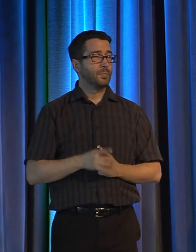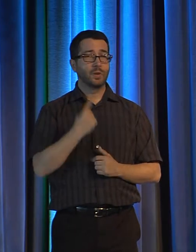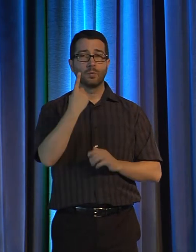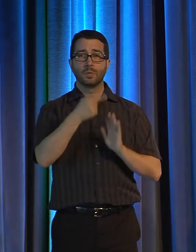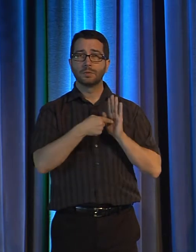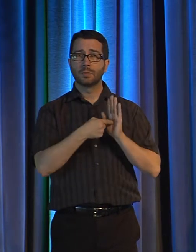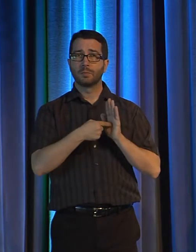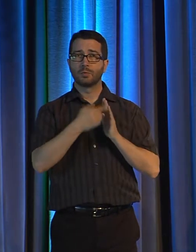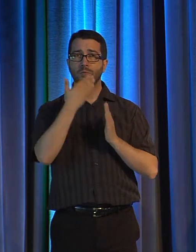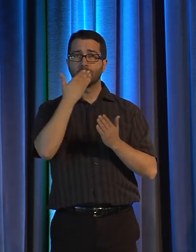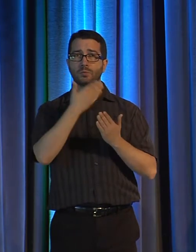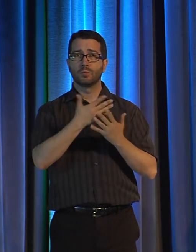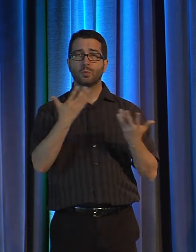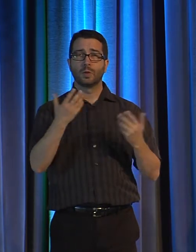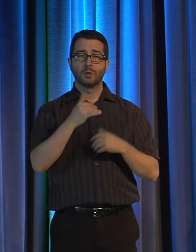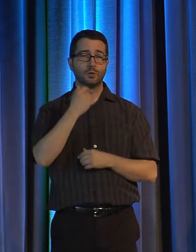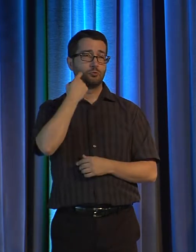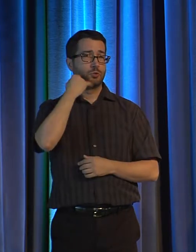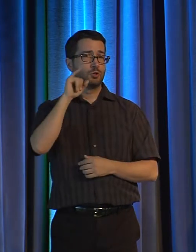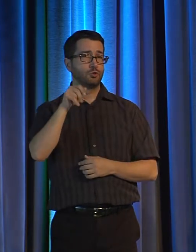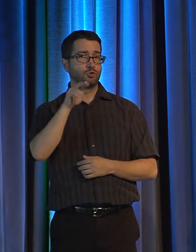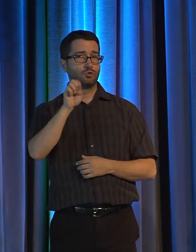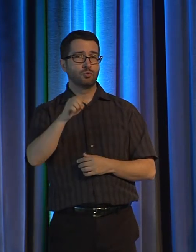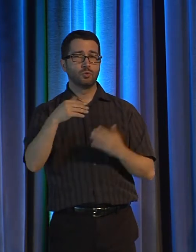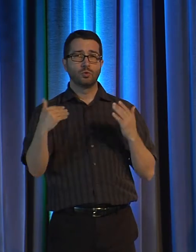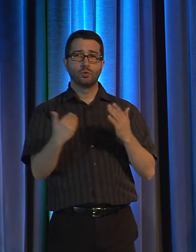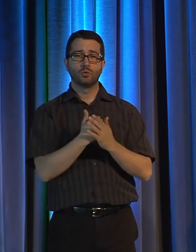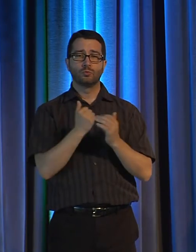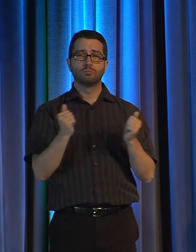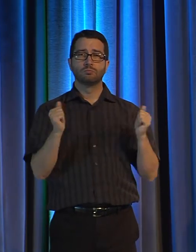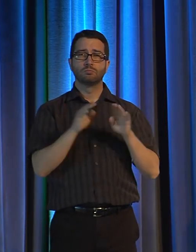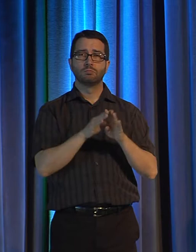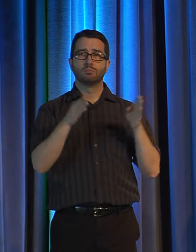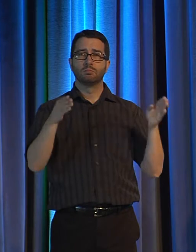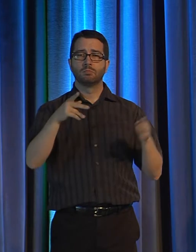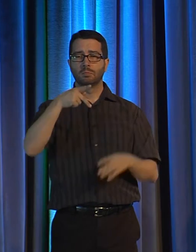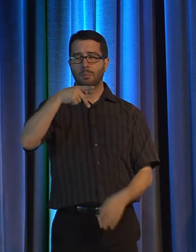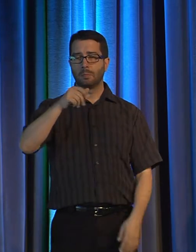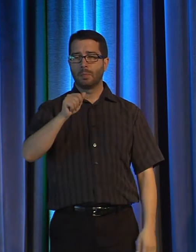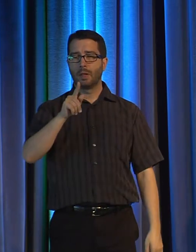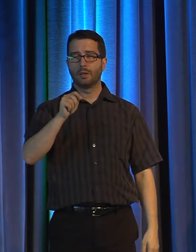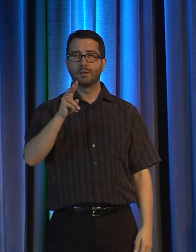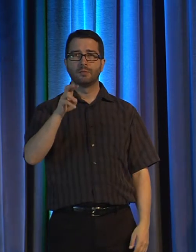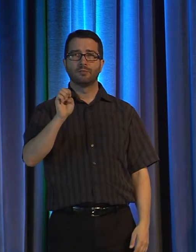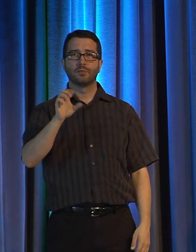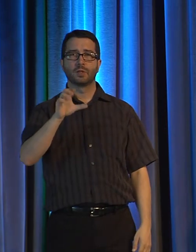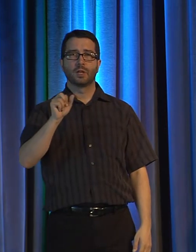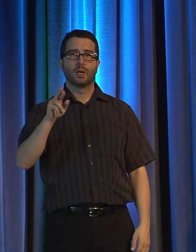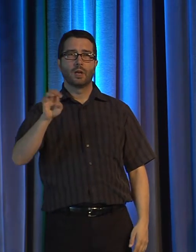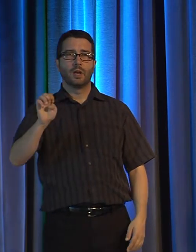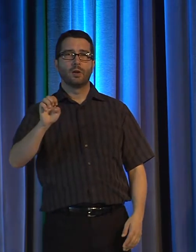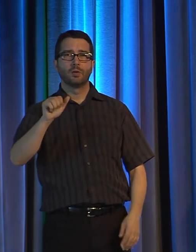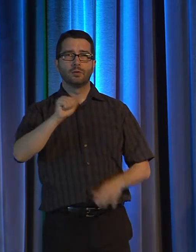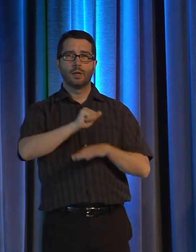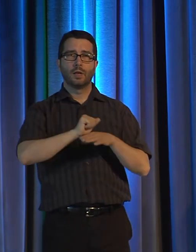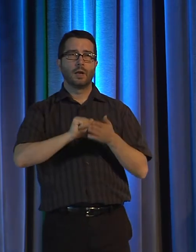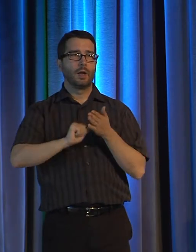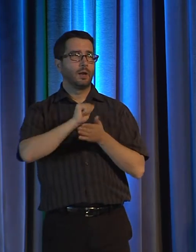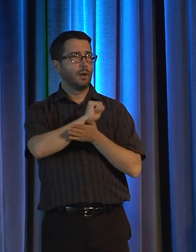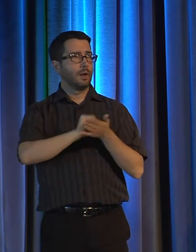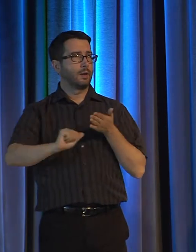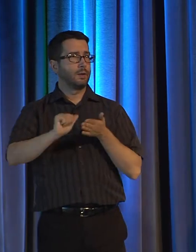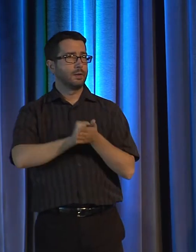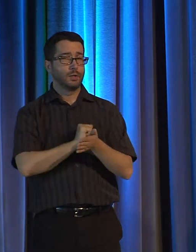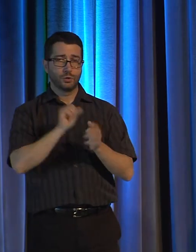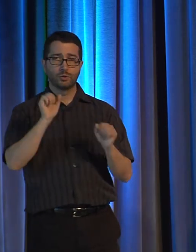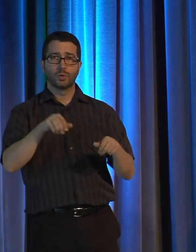example, a good one is in early June, a new palliative care unit opened up at St. Martha's Regional Hospital in Antigonish. You can take a virtual tour, by the